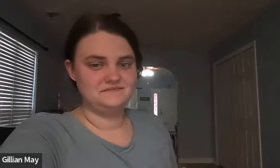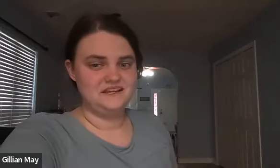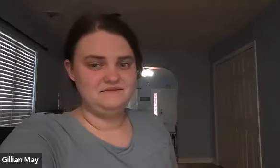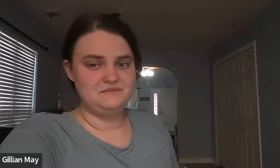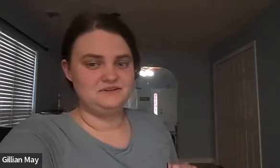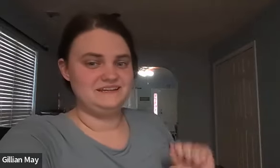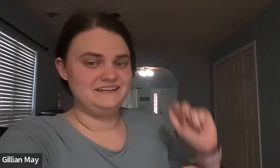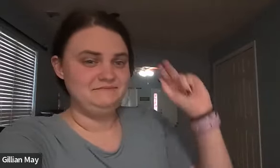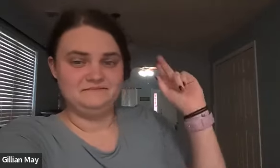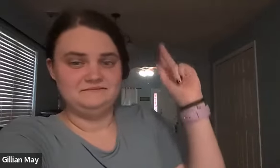Okay, I'm gonna do it again.